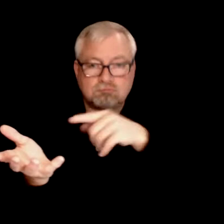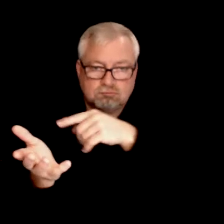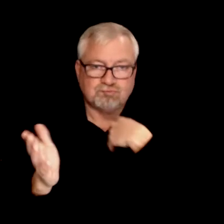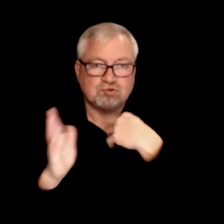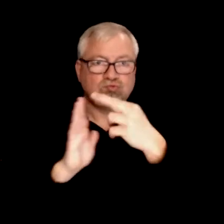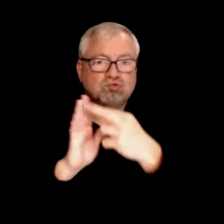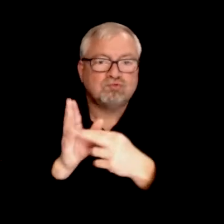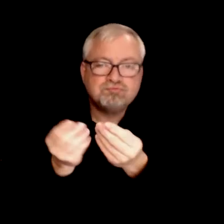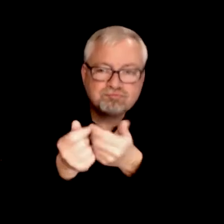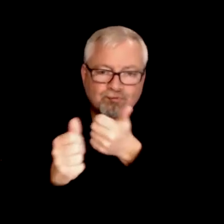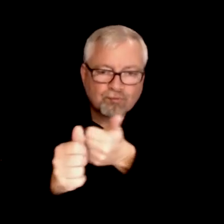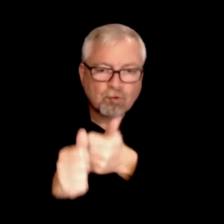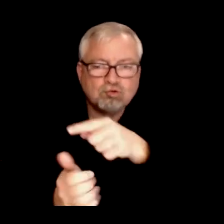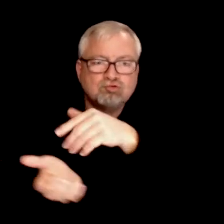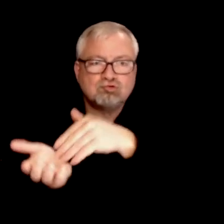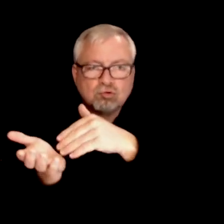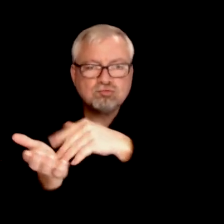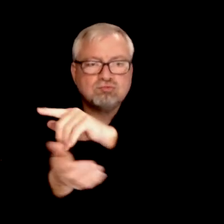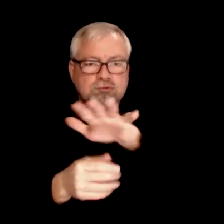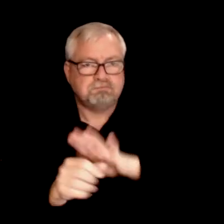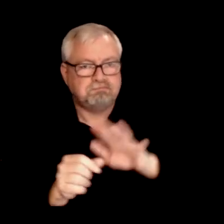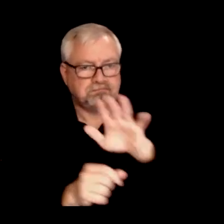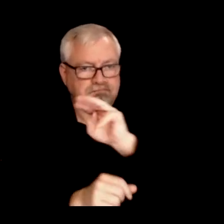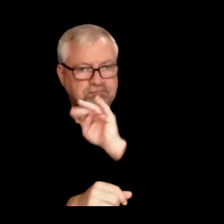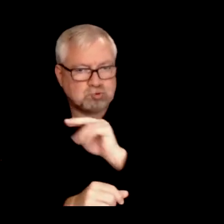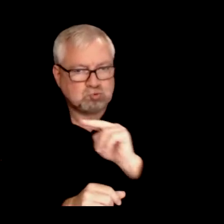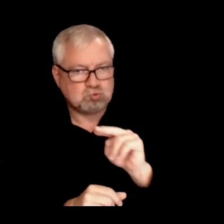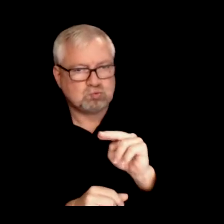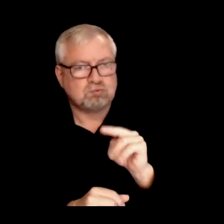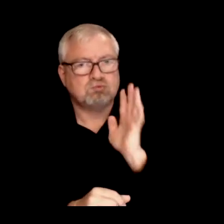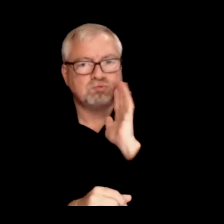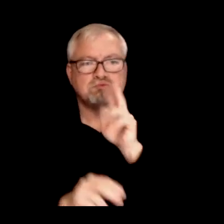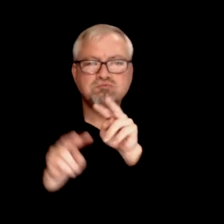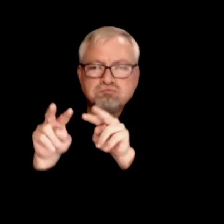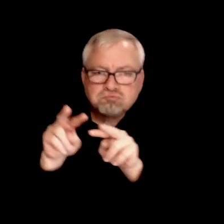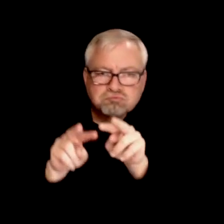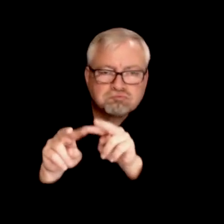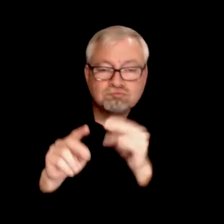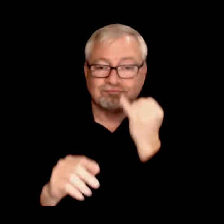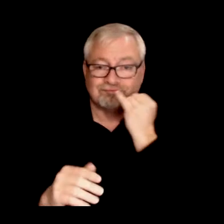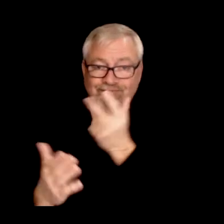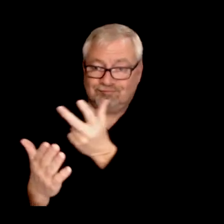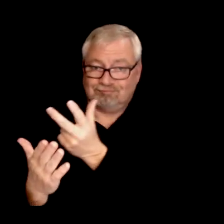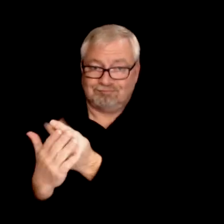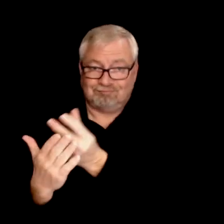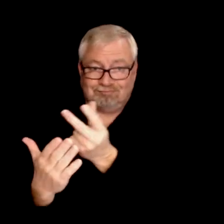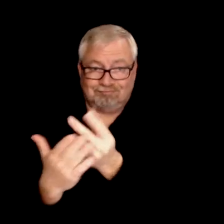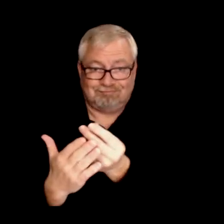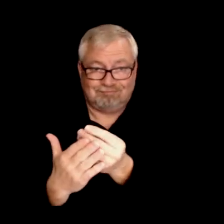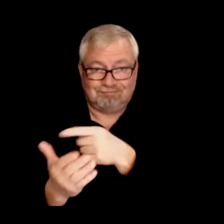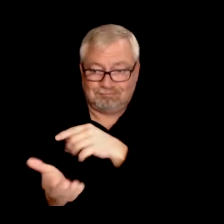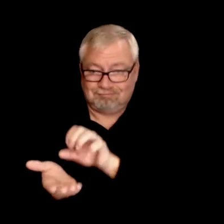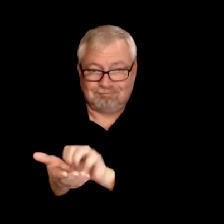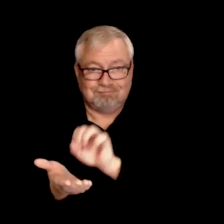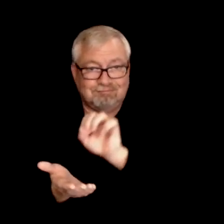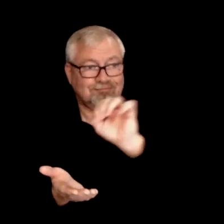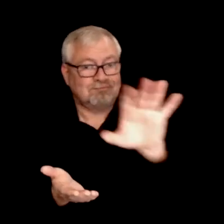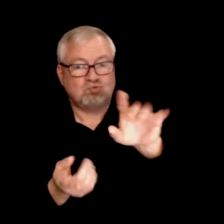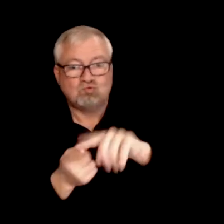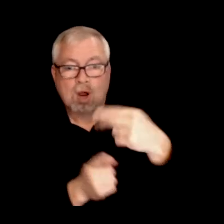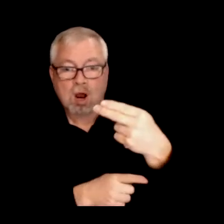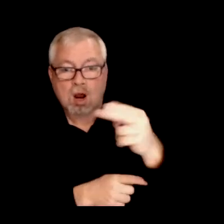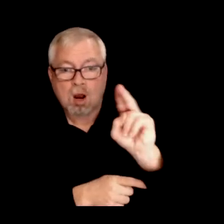hub and spoke model that we've talked about, vaccine is sent to the hub and then may be redistributed to other sites or the